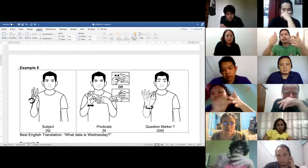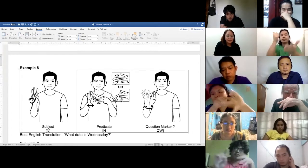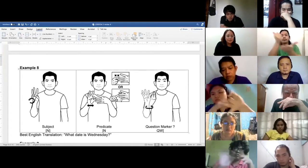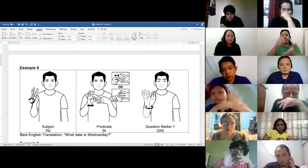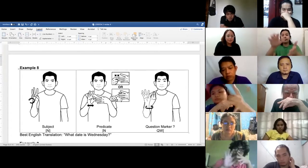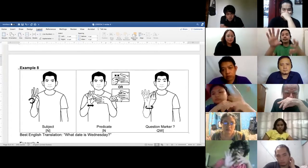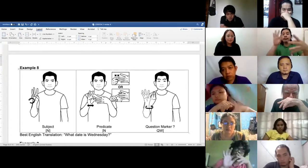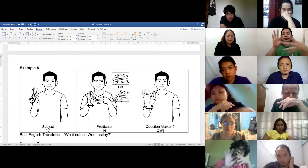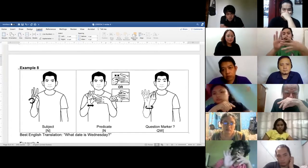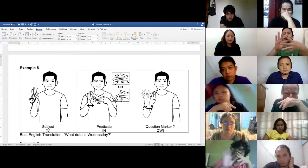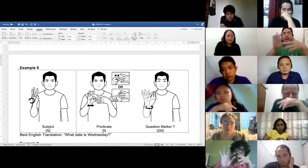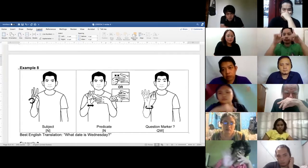Okay.